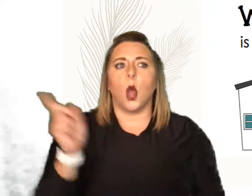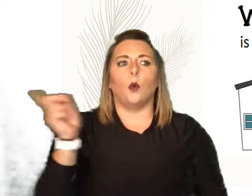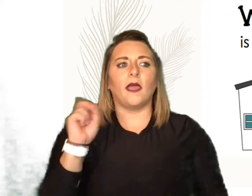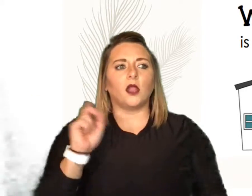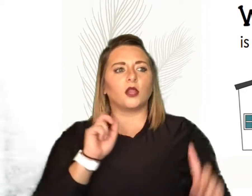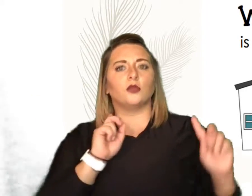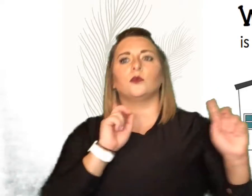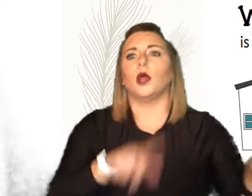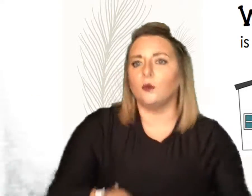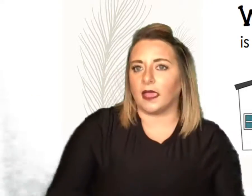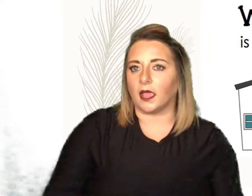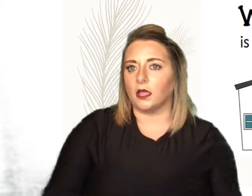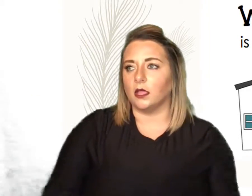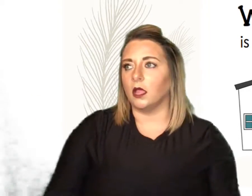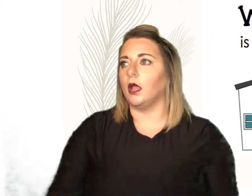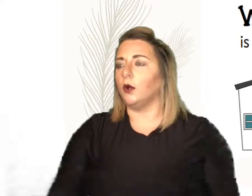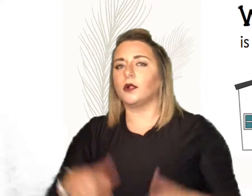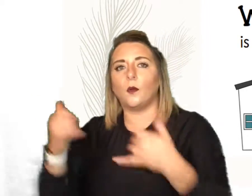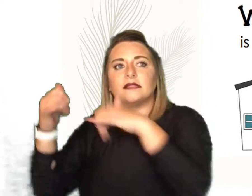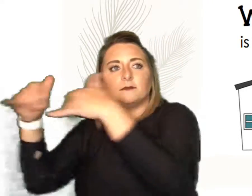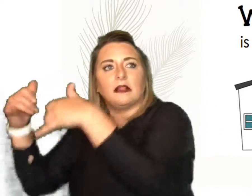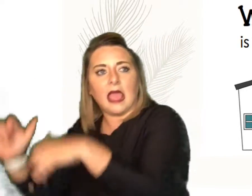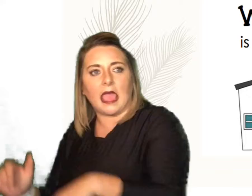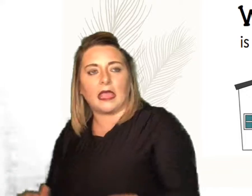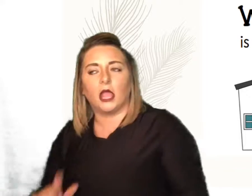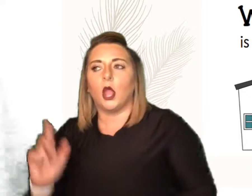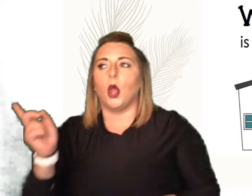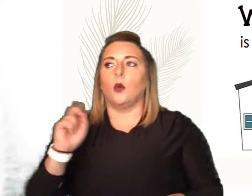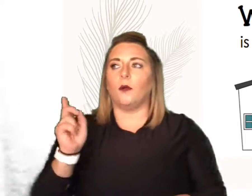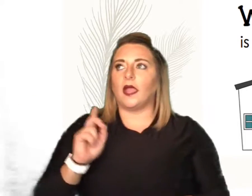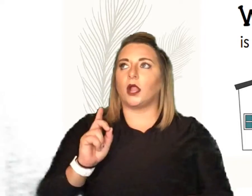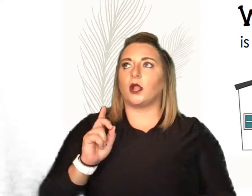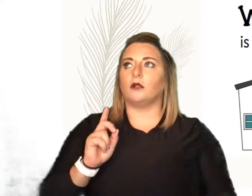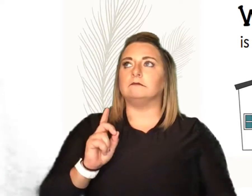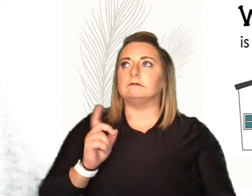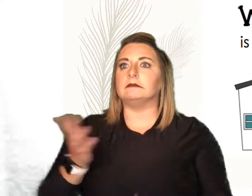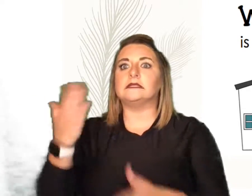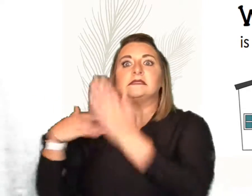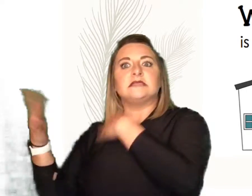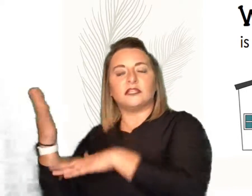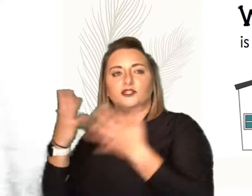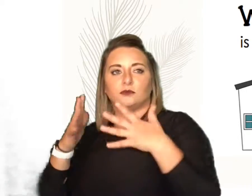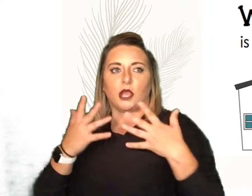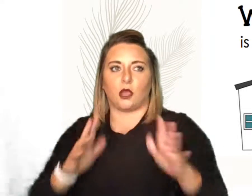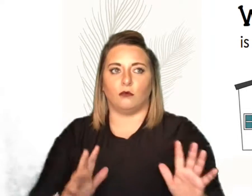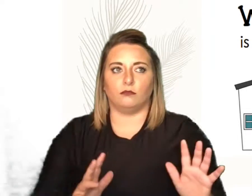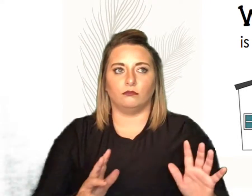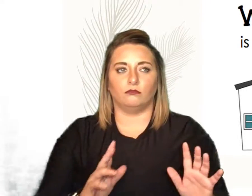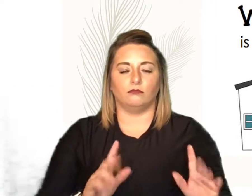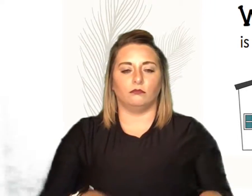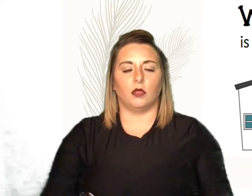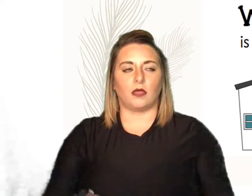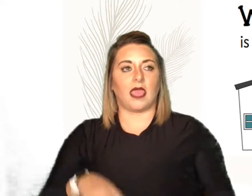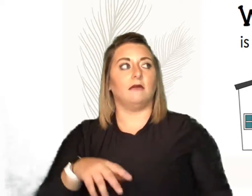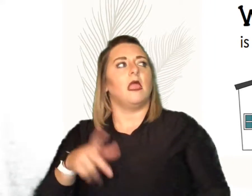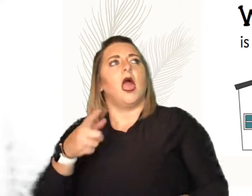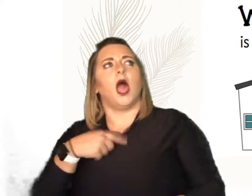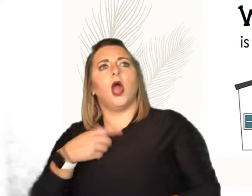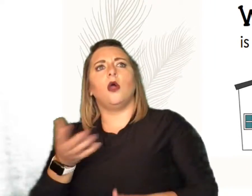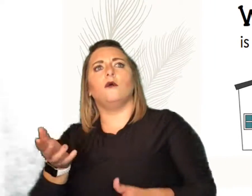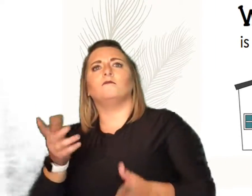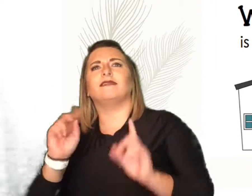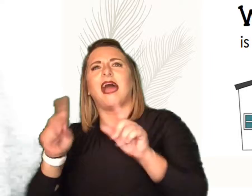place. Where are you going? Oh, we're going to play. Where did you go?